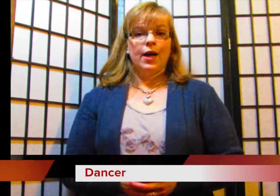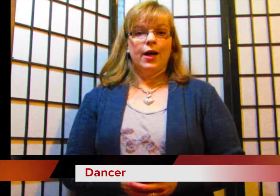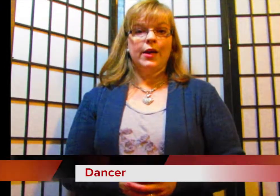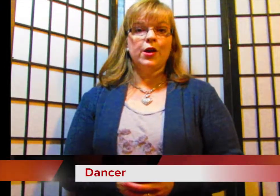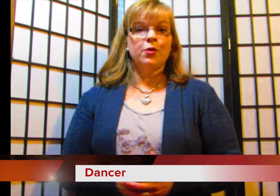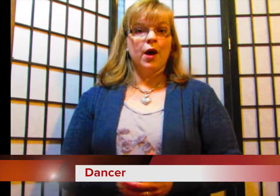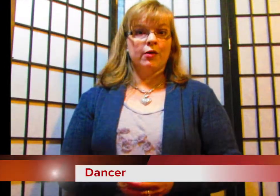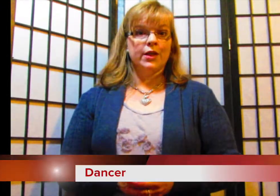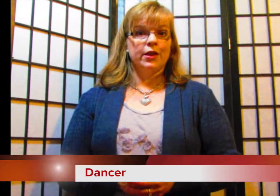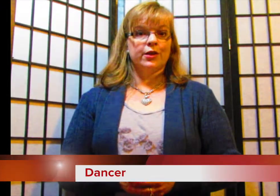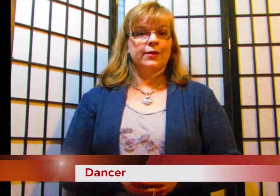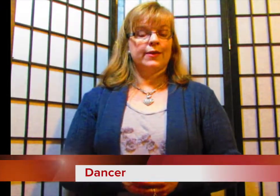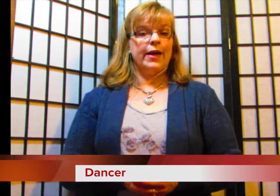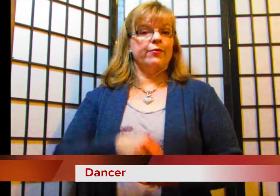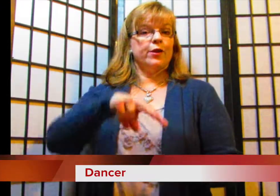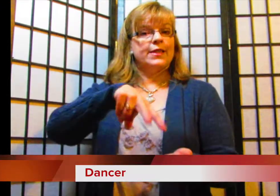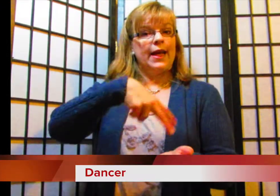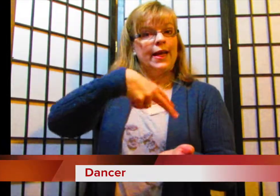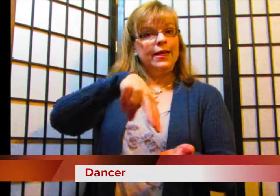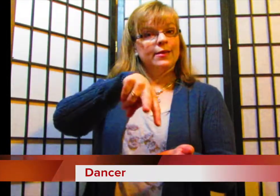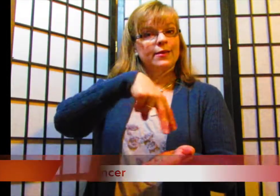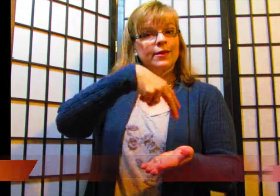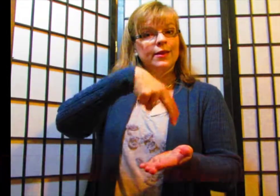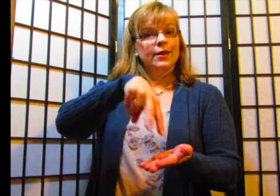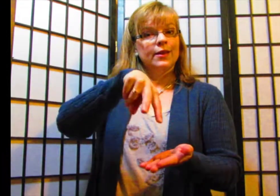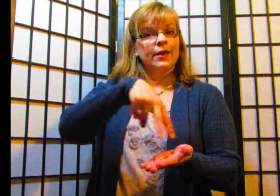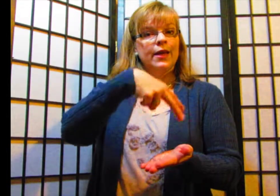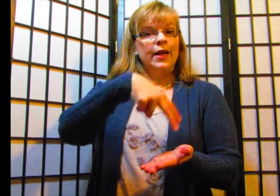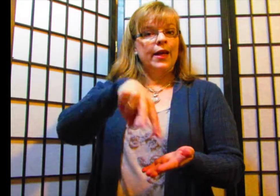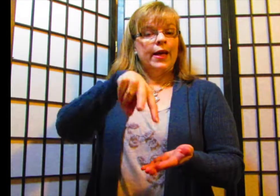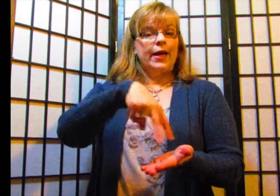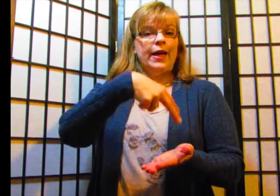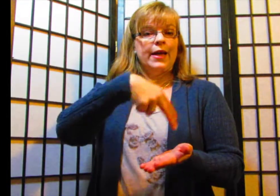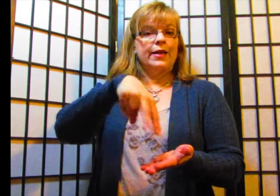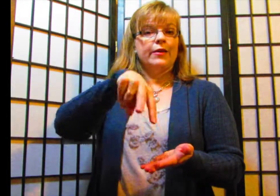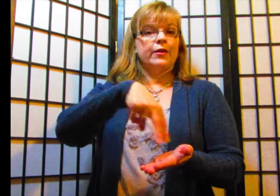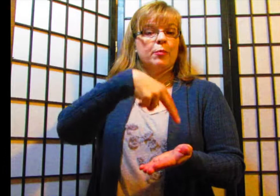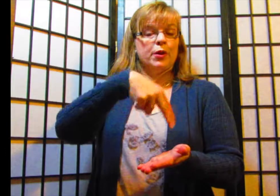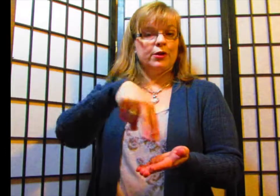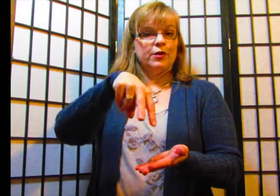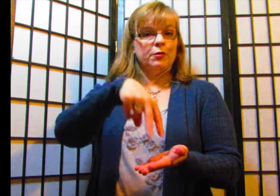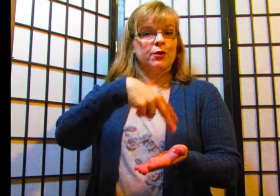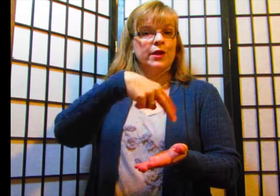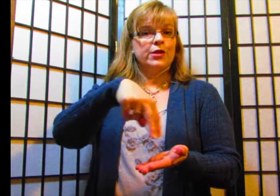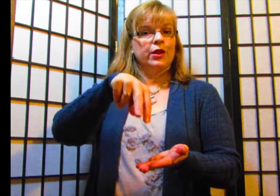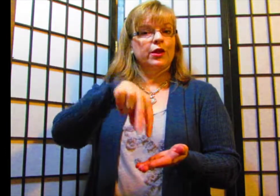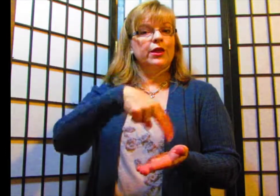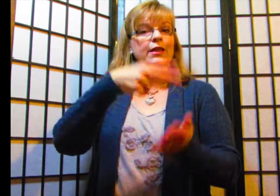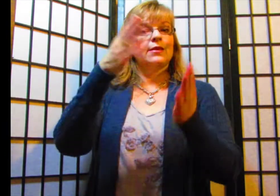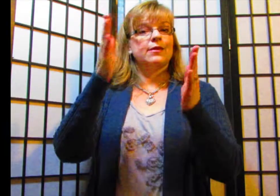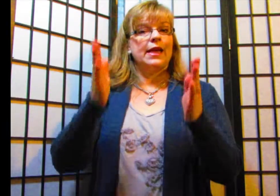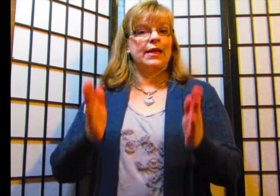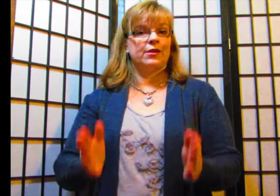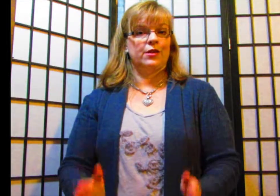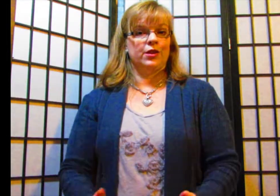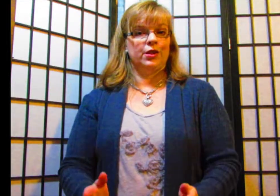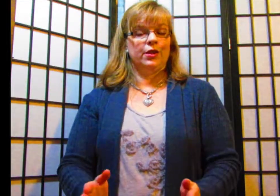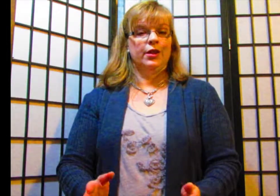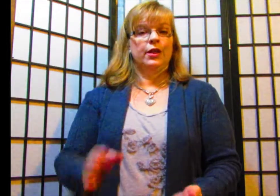I know you already learned the sign for dance, and the person we're going to learn is dancer.